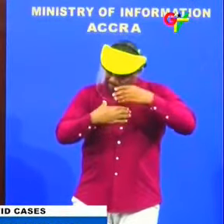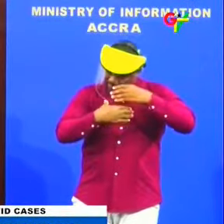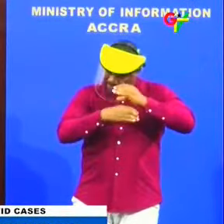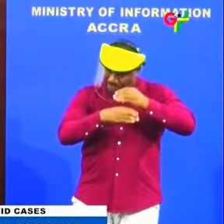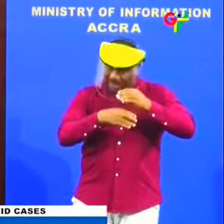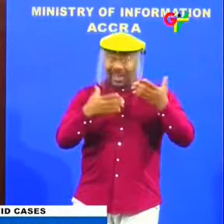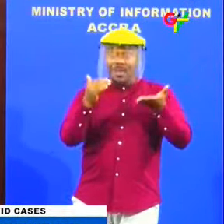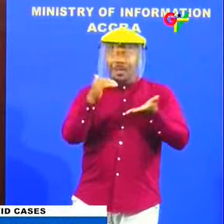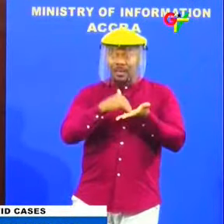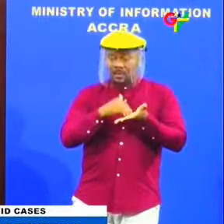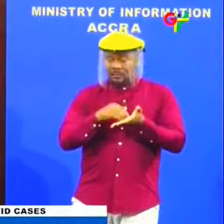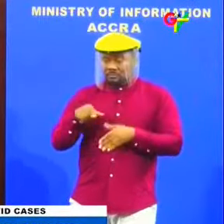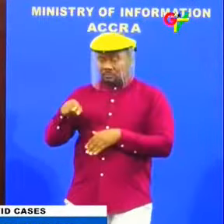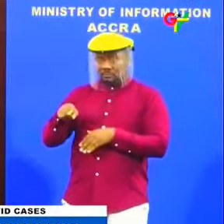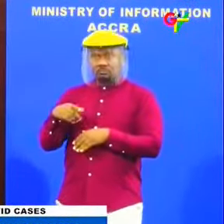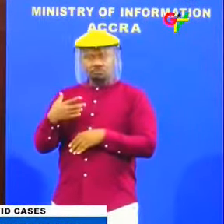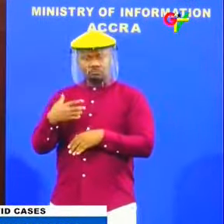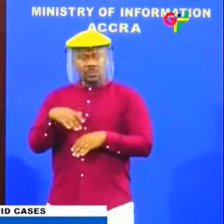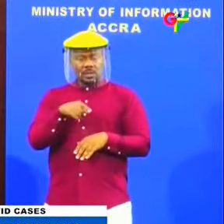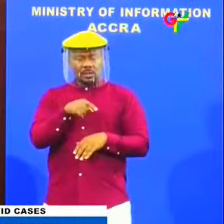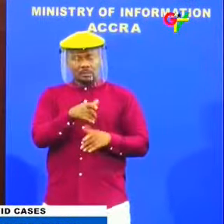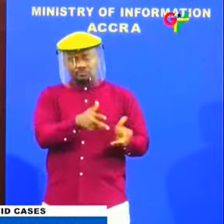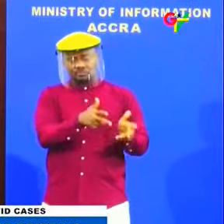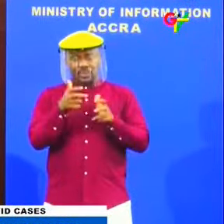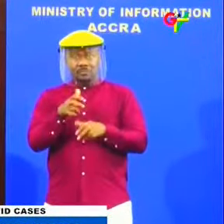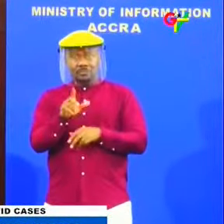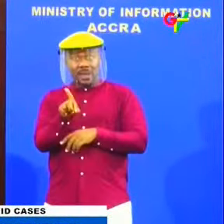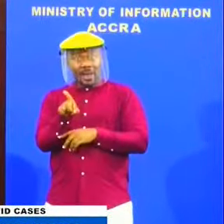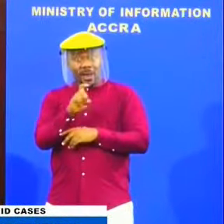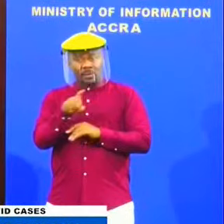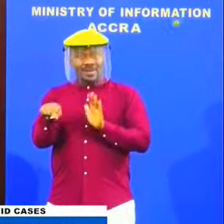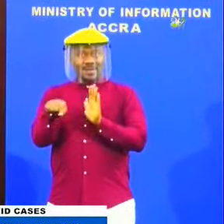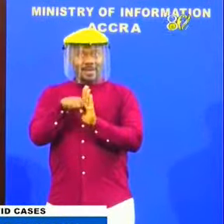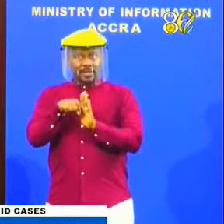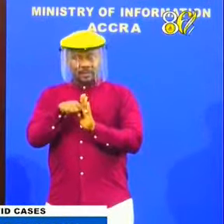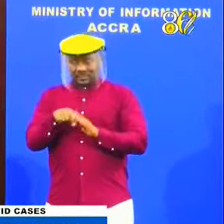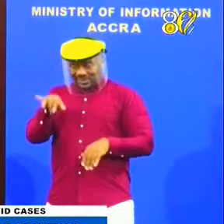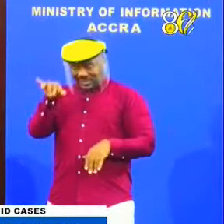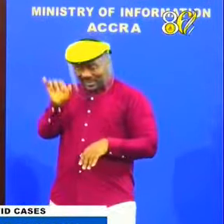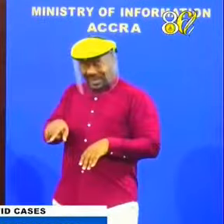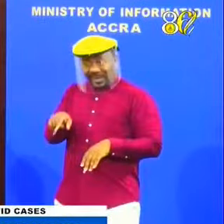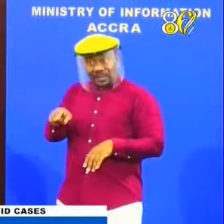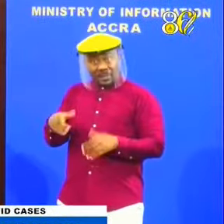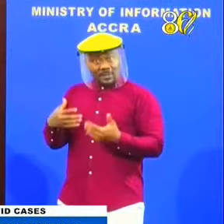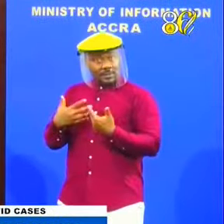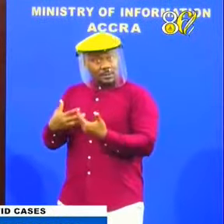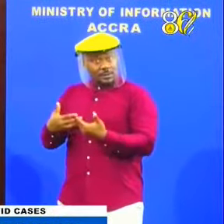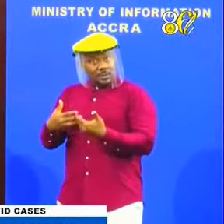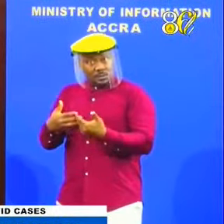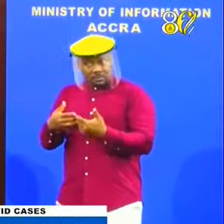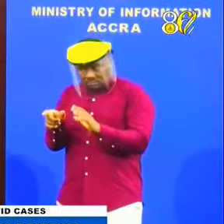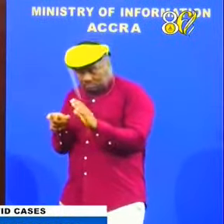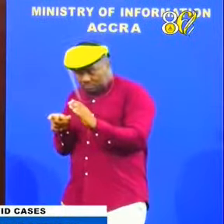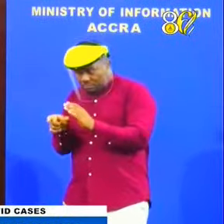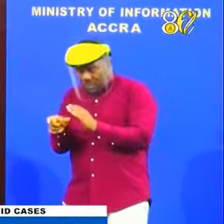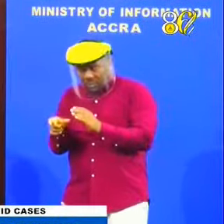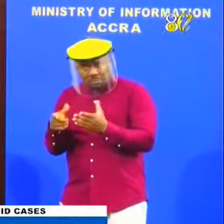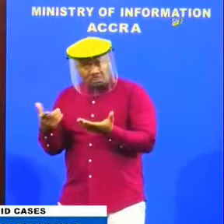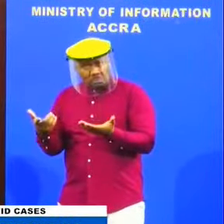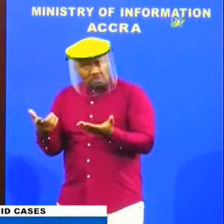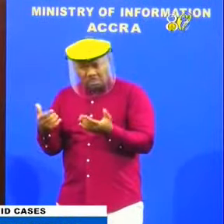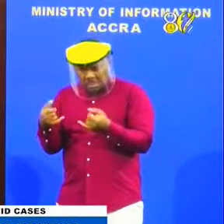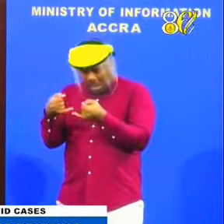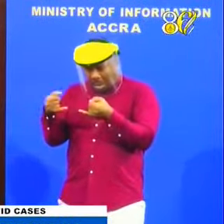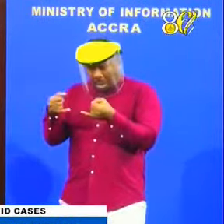as negative by PCR. And then the machine was supposed to be able to detect if it is positive by PCR, should be